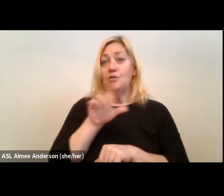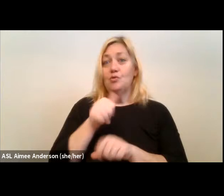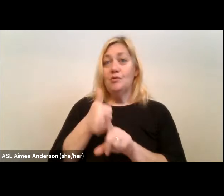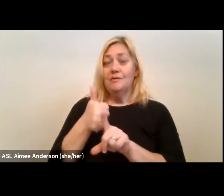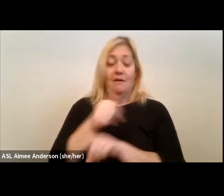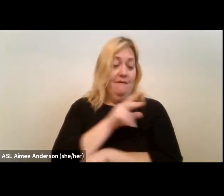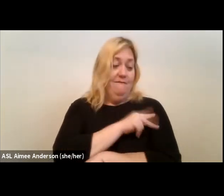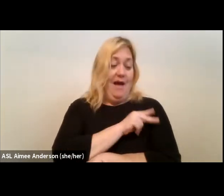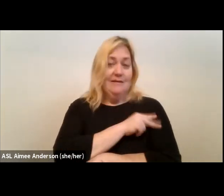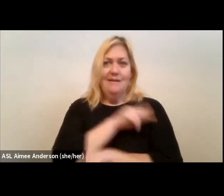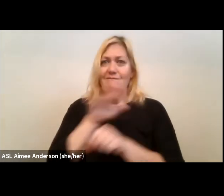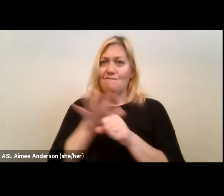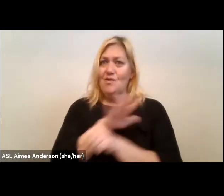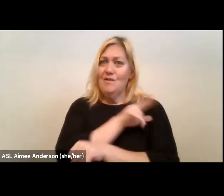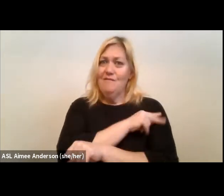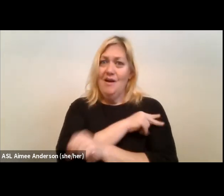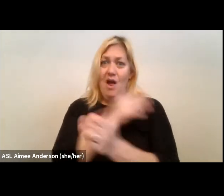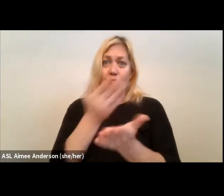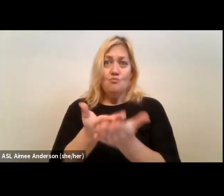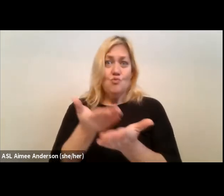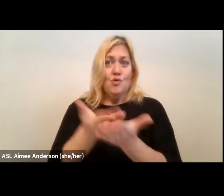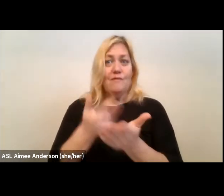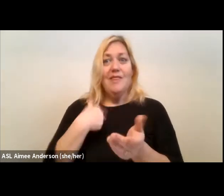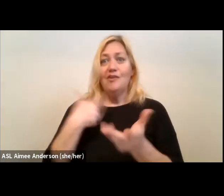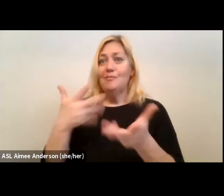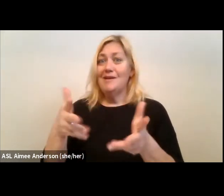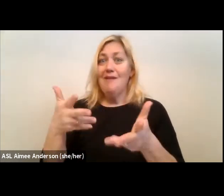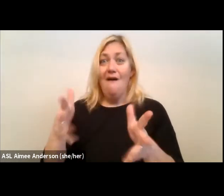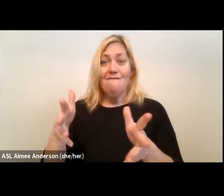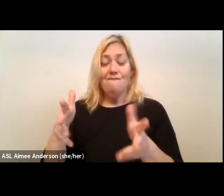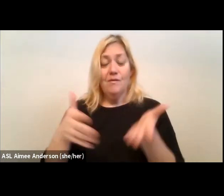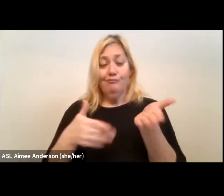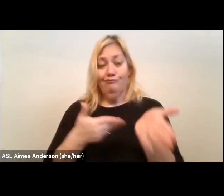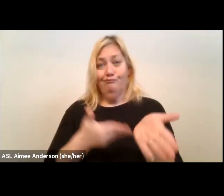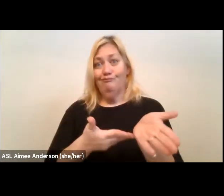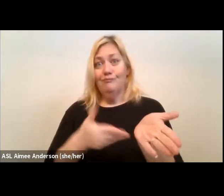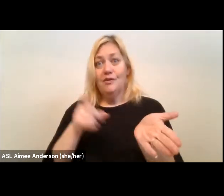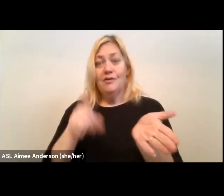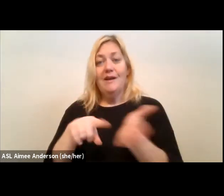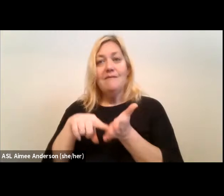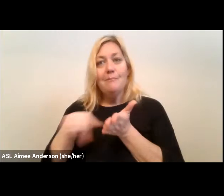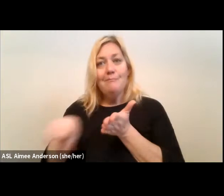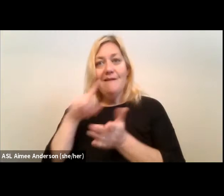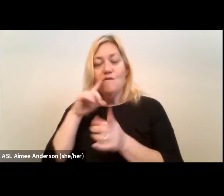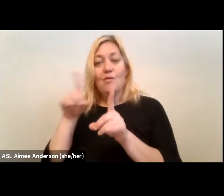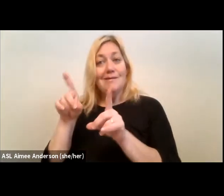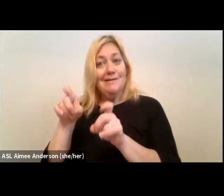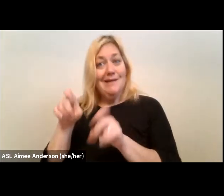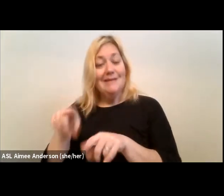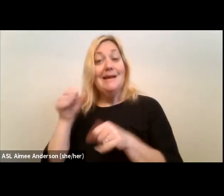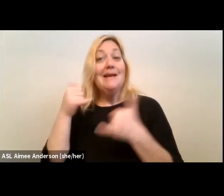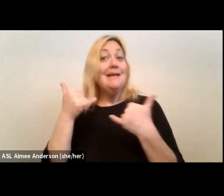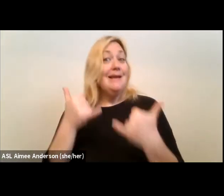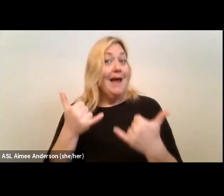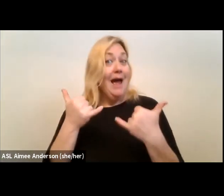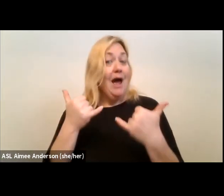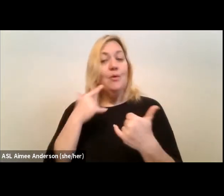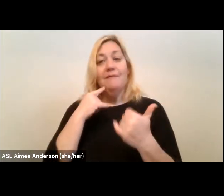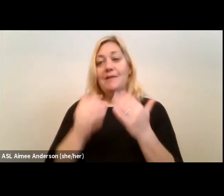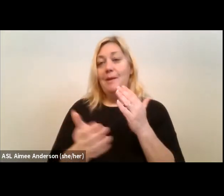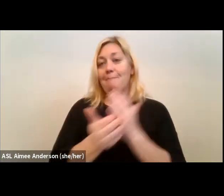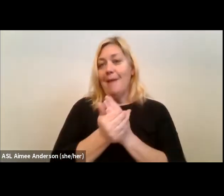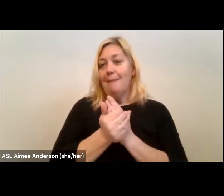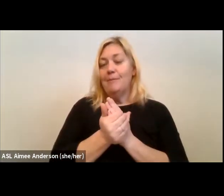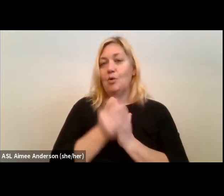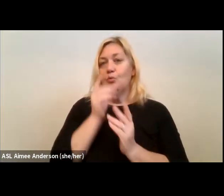vaccinated, fully vaccinated, and have your proof of that, that should be enough. You should not have to pay for a test. Now, if the amendment